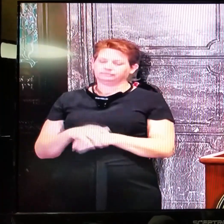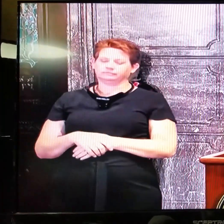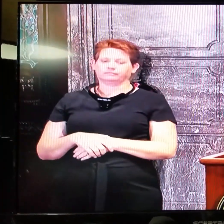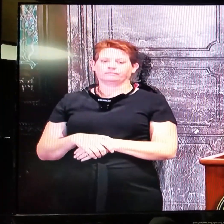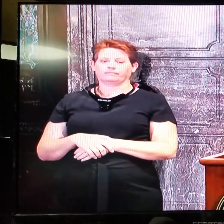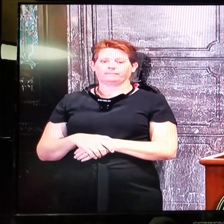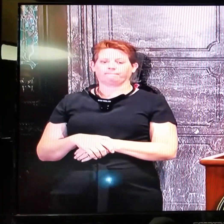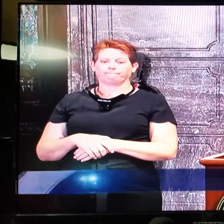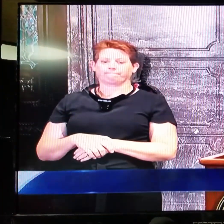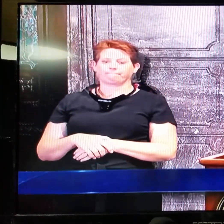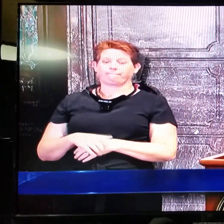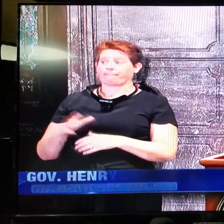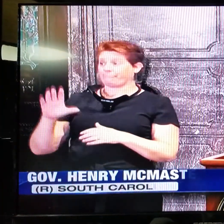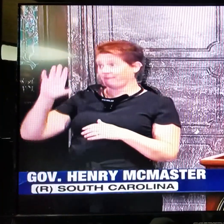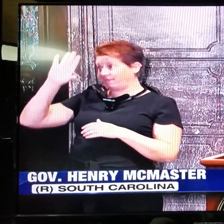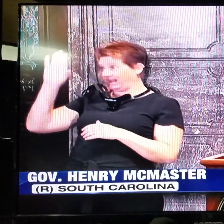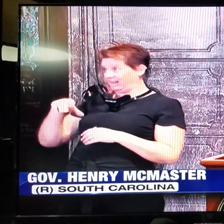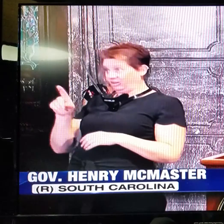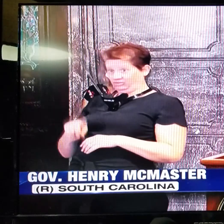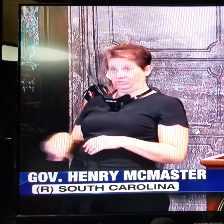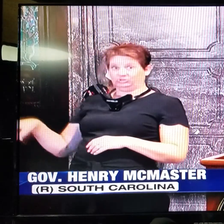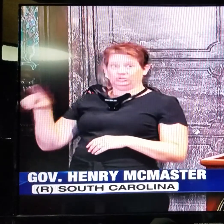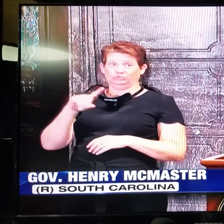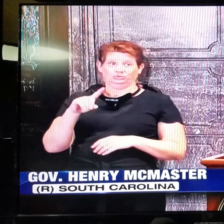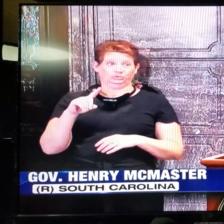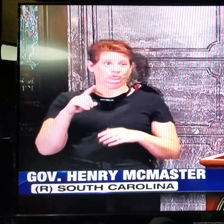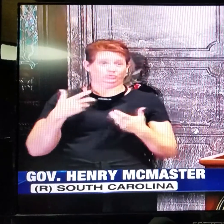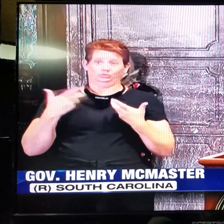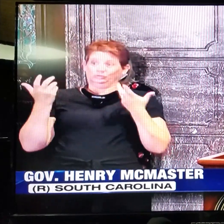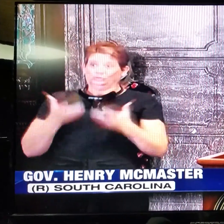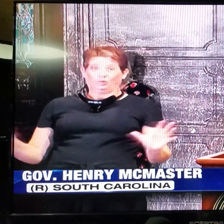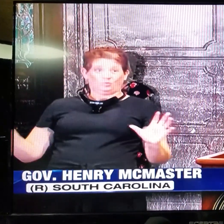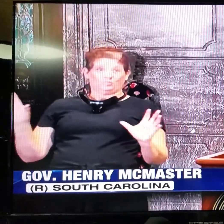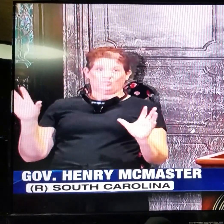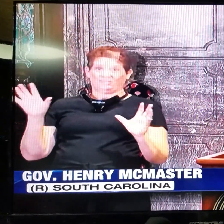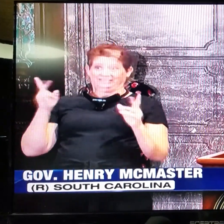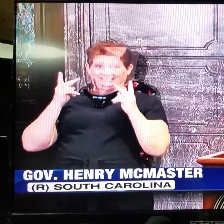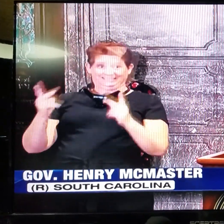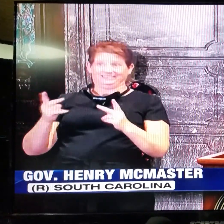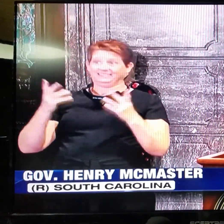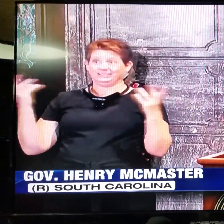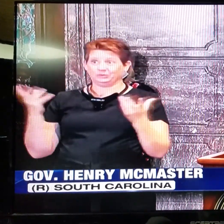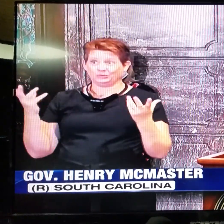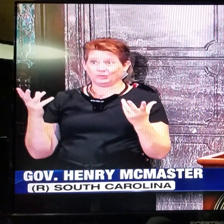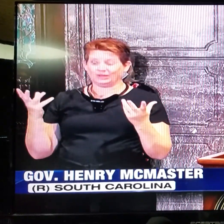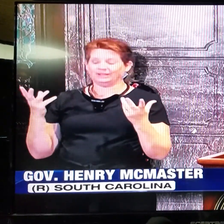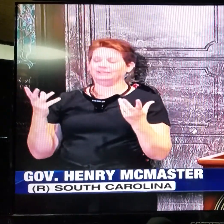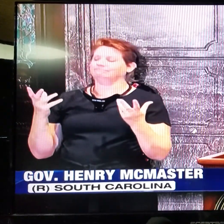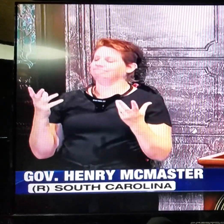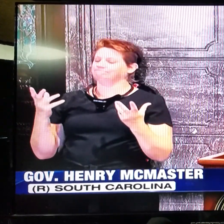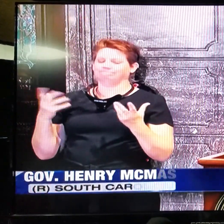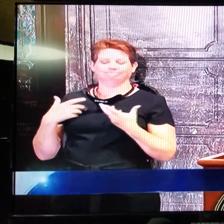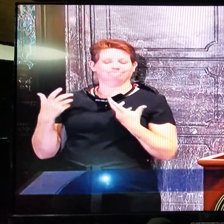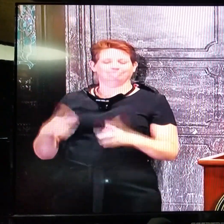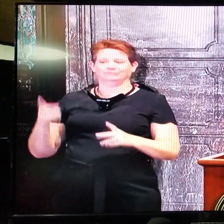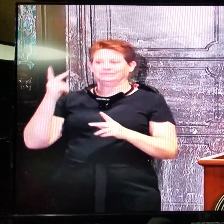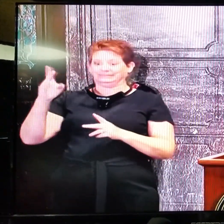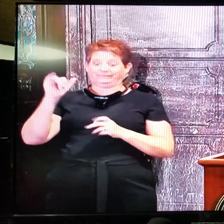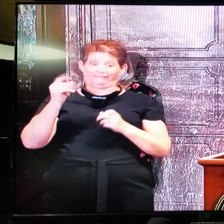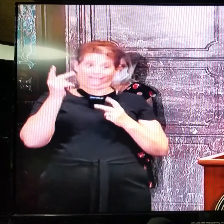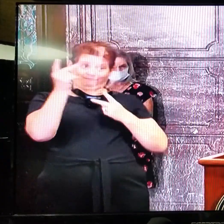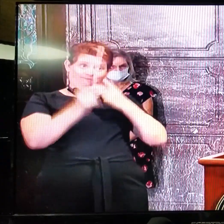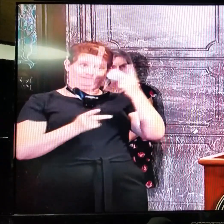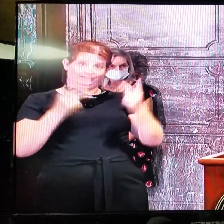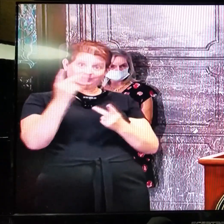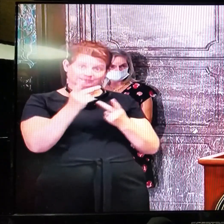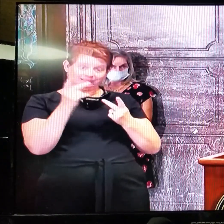us here or any of you want to see is for visitation in any nursing home